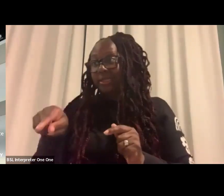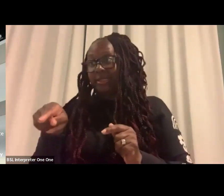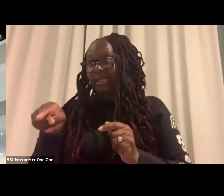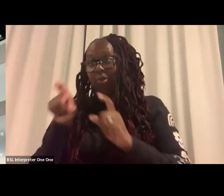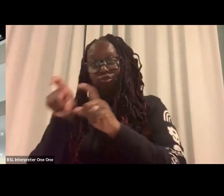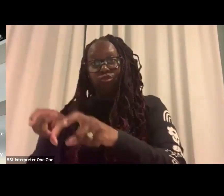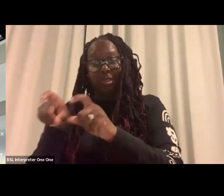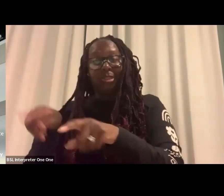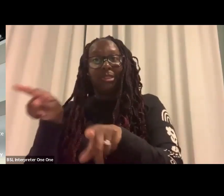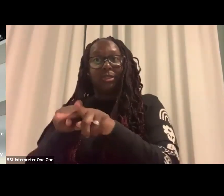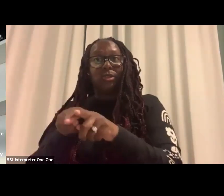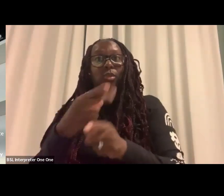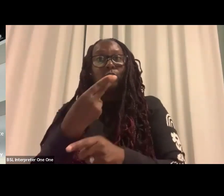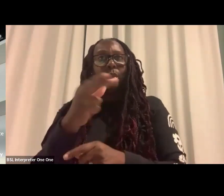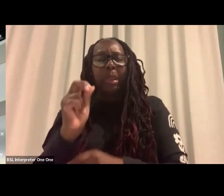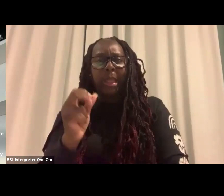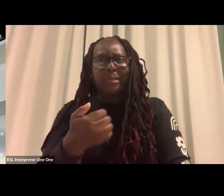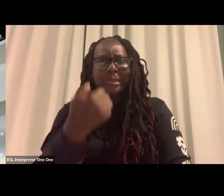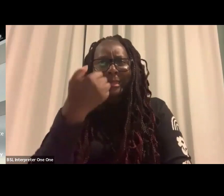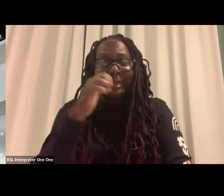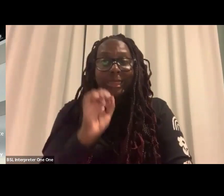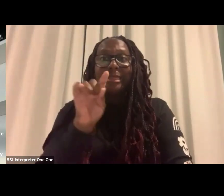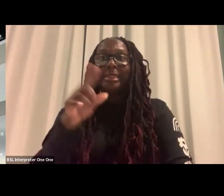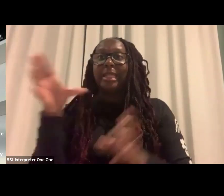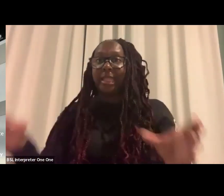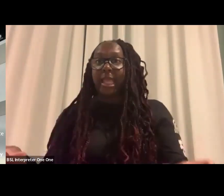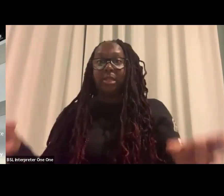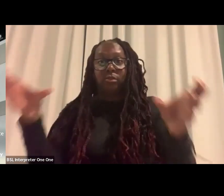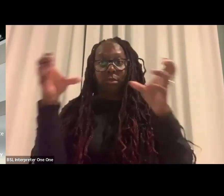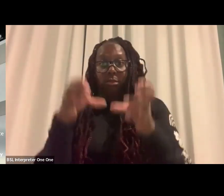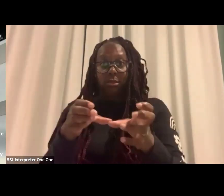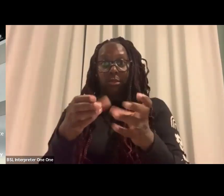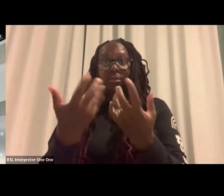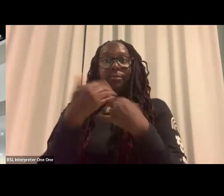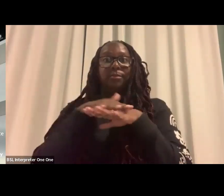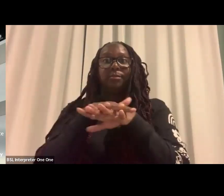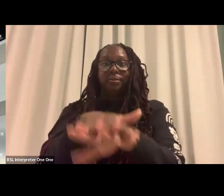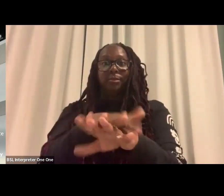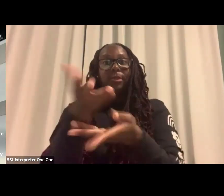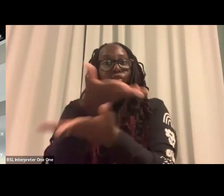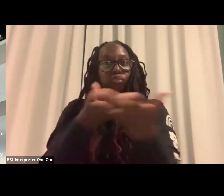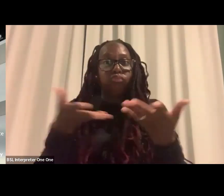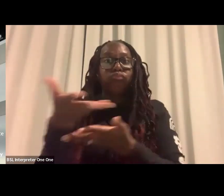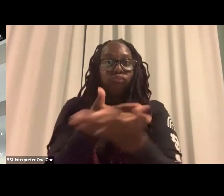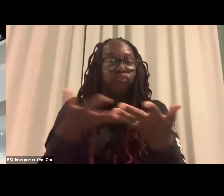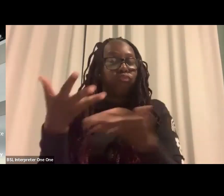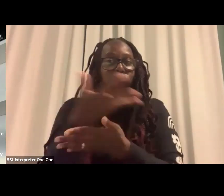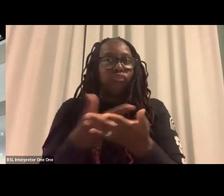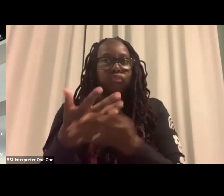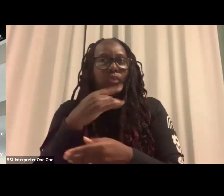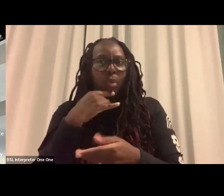of 2060. And then they bring those 2 groups together, and they have an intergenerational conversation about what the impacts